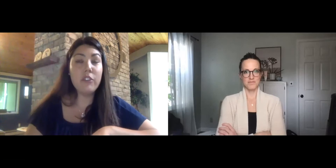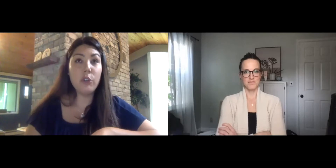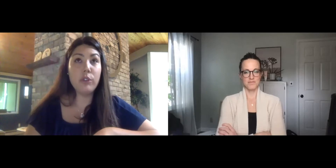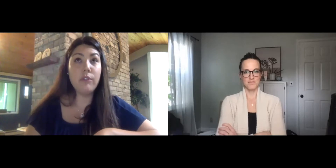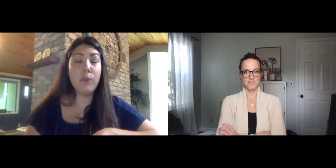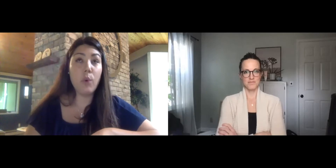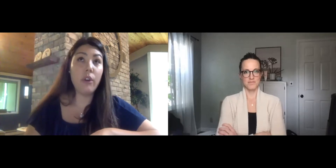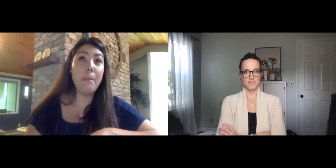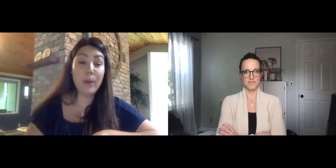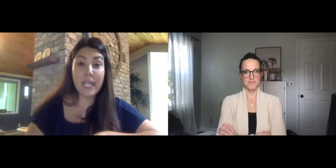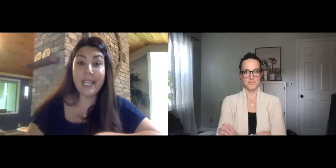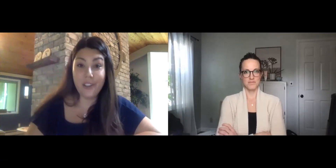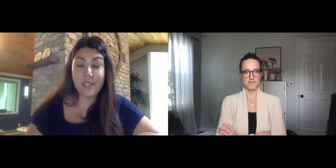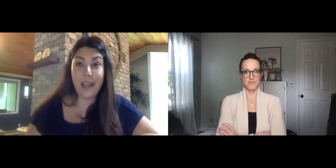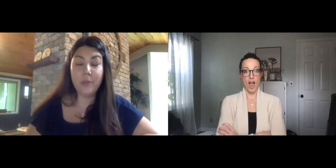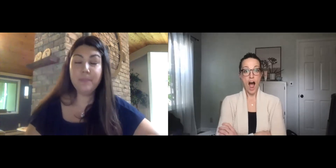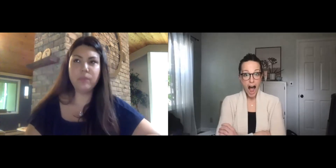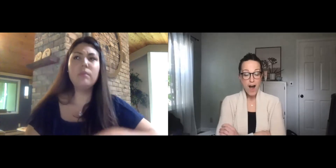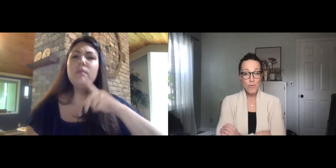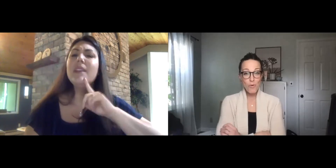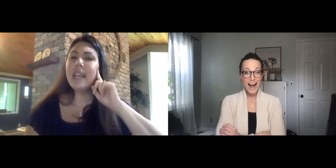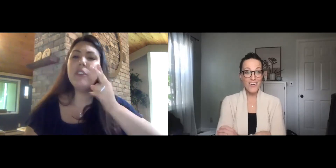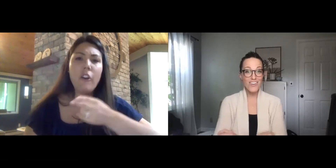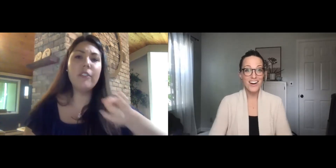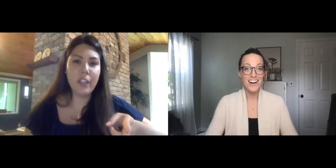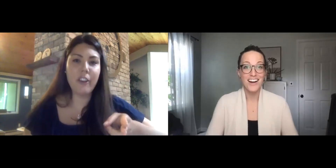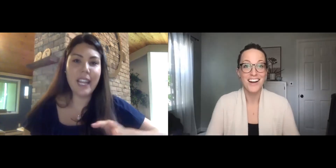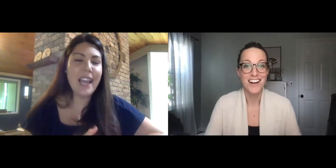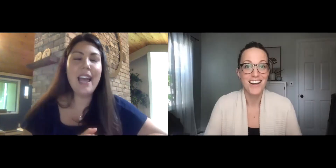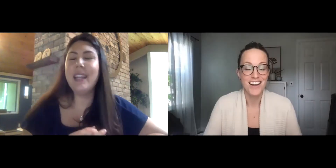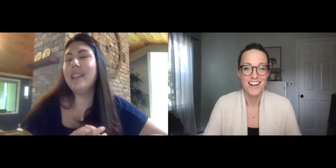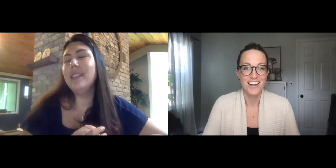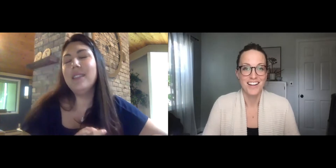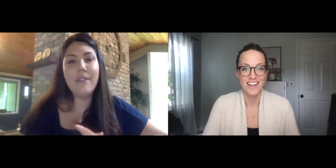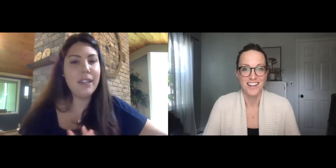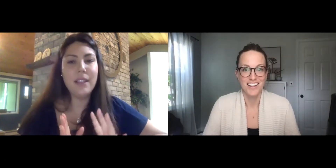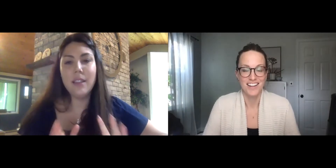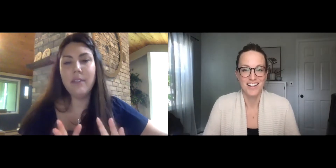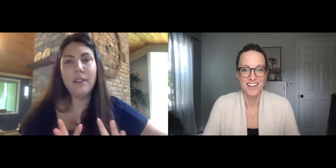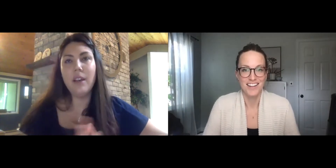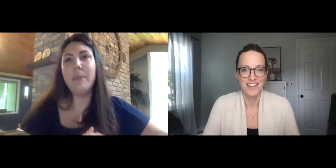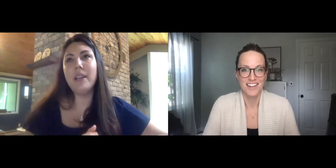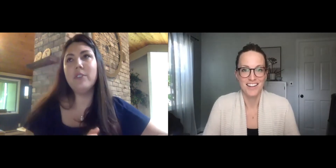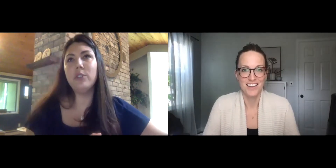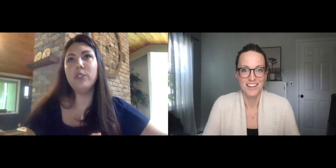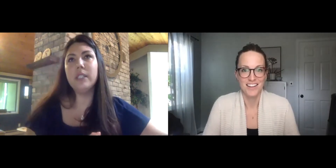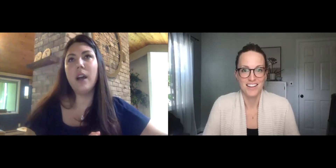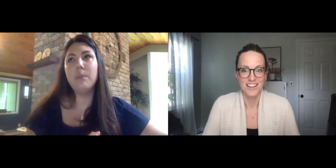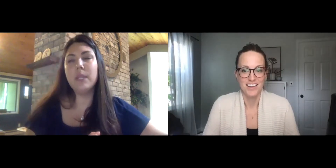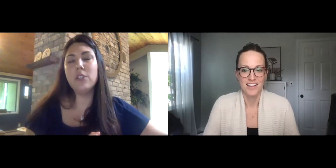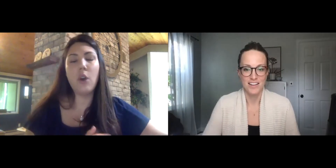deaf children for about 10 years now. Wow. Hearing, and I love it. I love my deaf